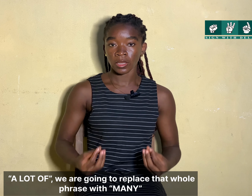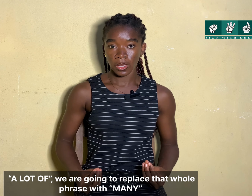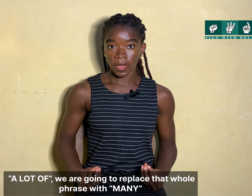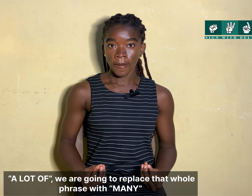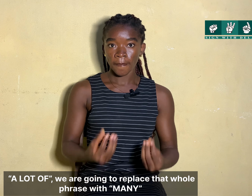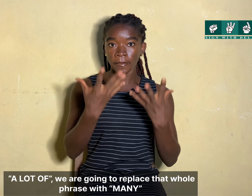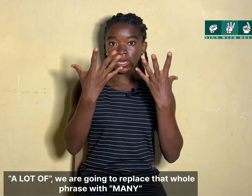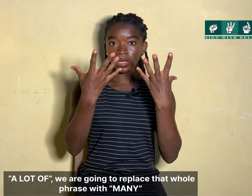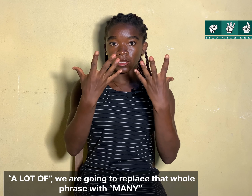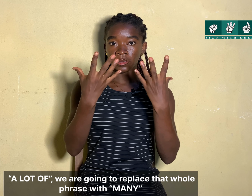Many.